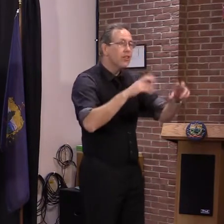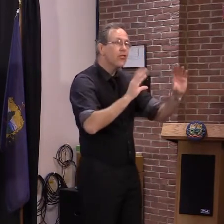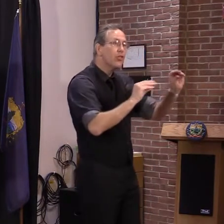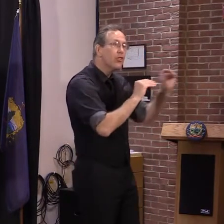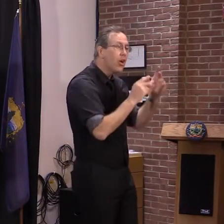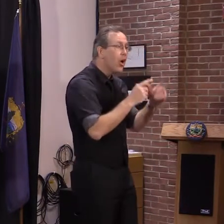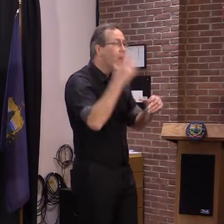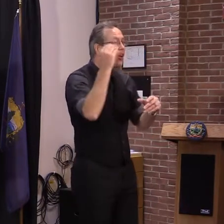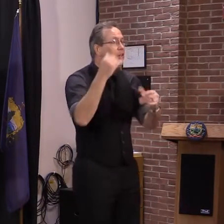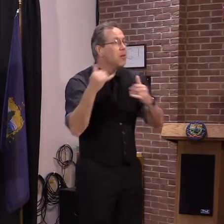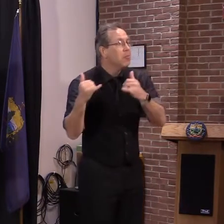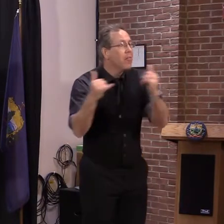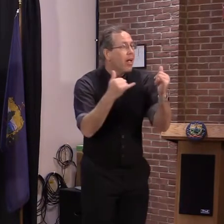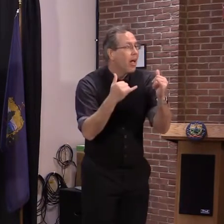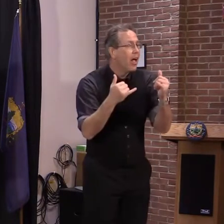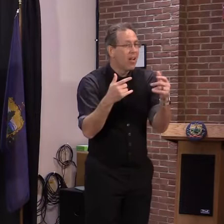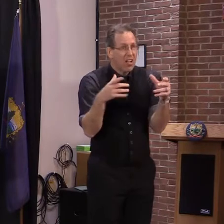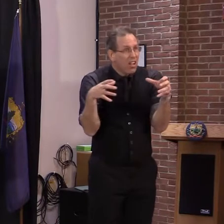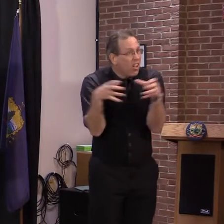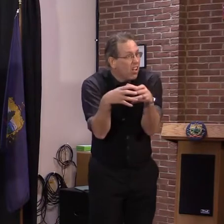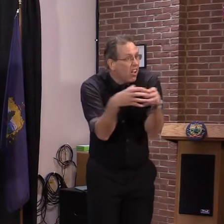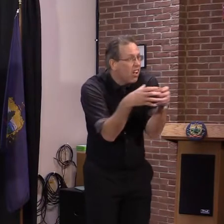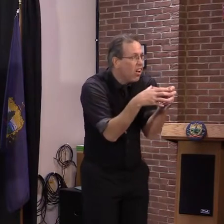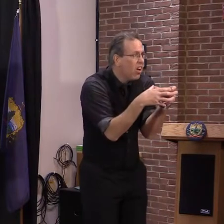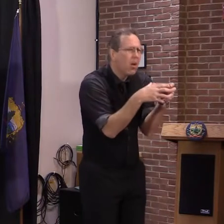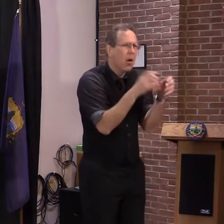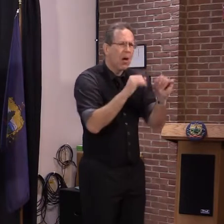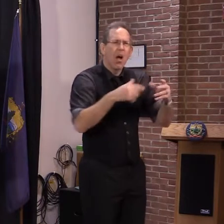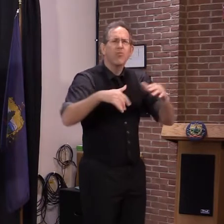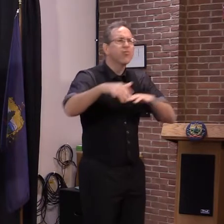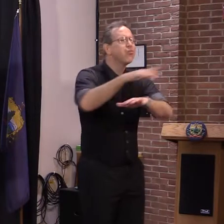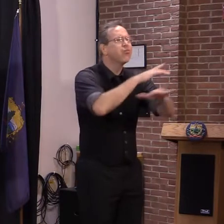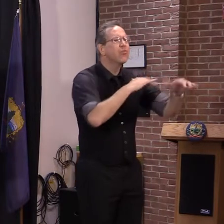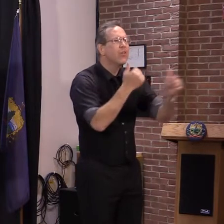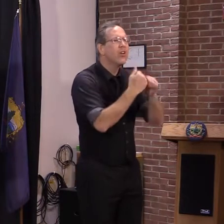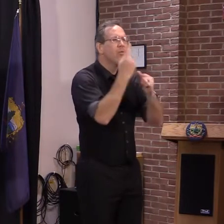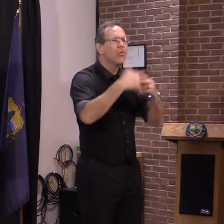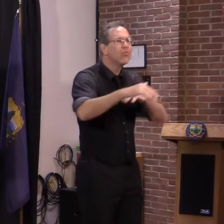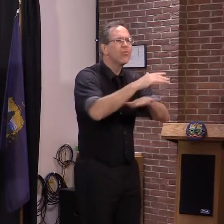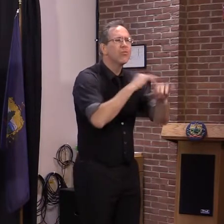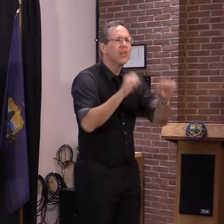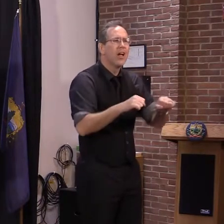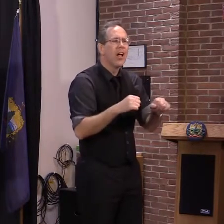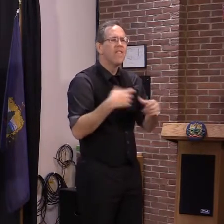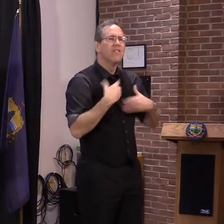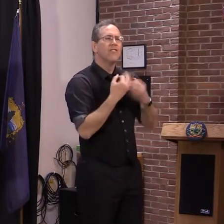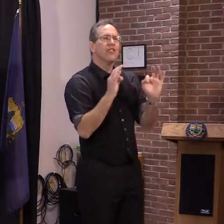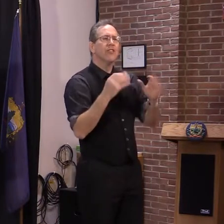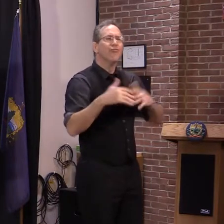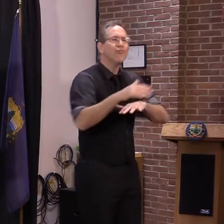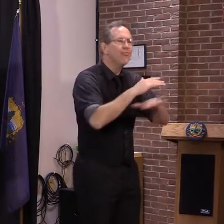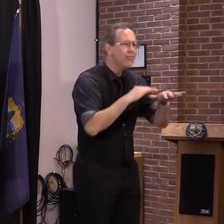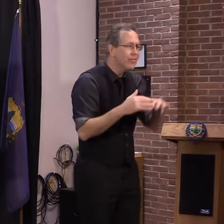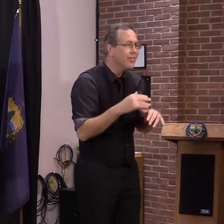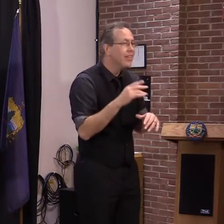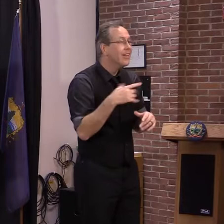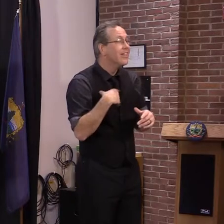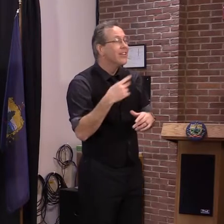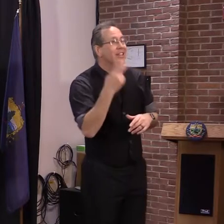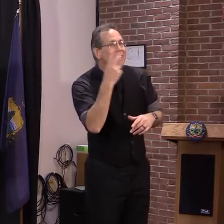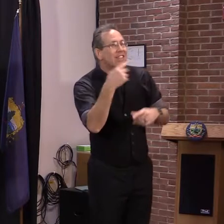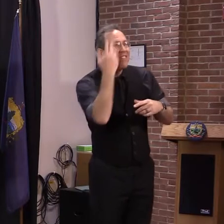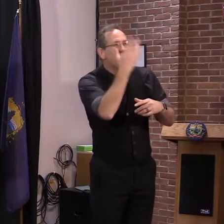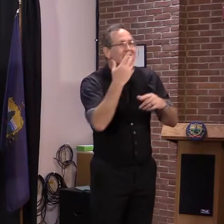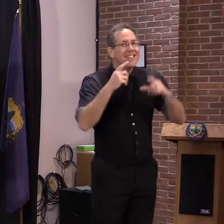just those that are in their immediate class or grade. This also means they need to be able to see the faces of their classmates by not being required to